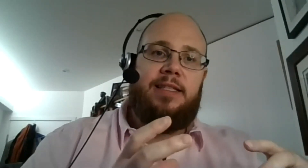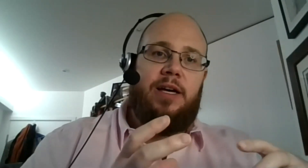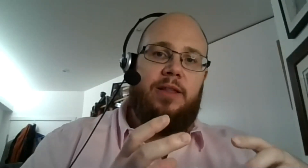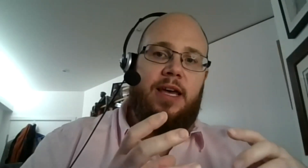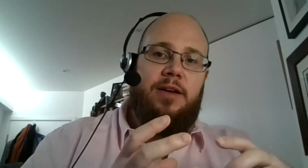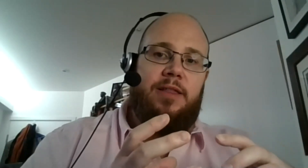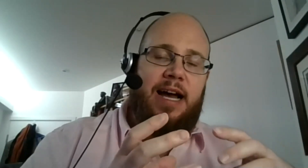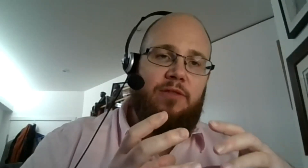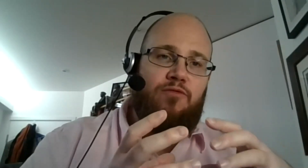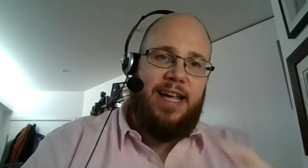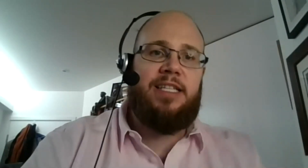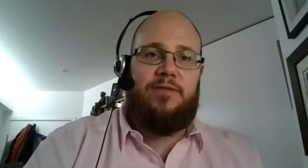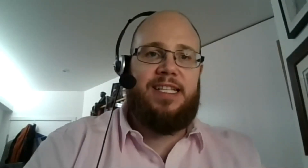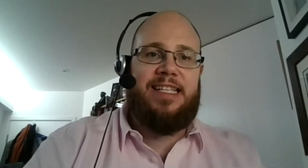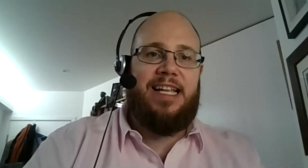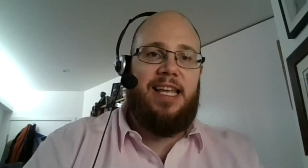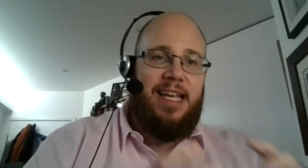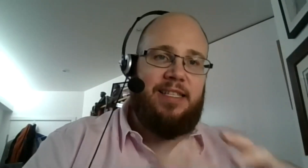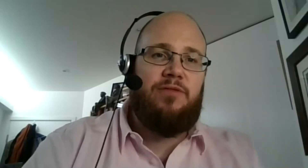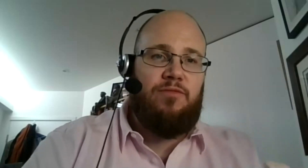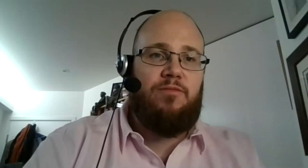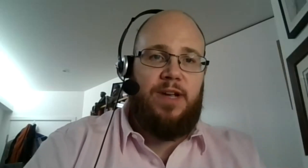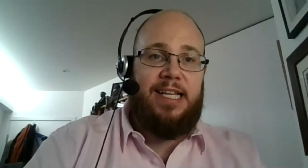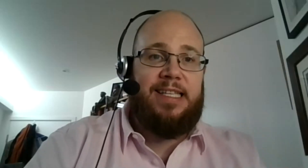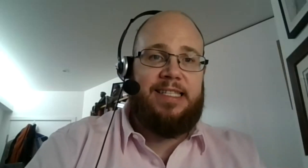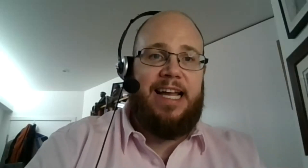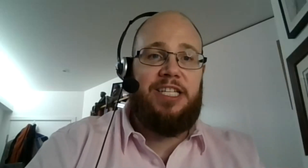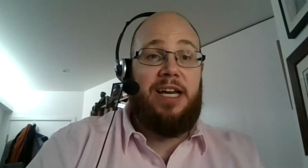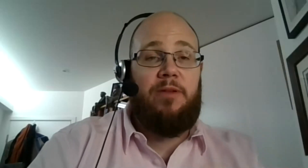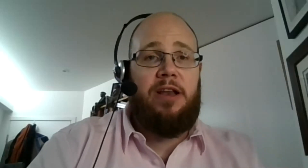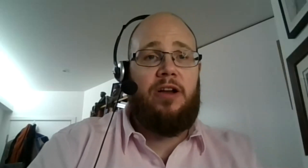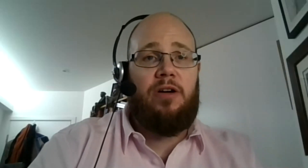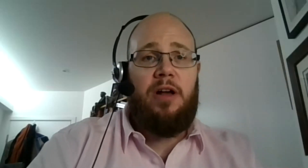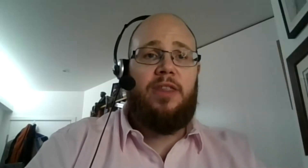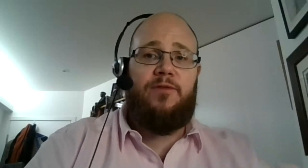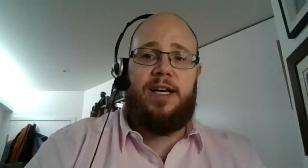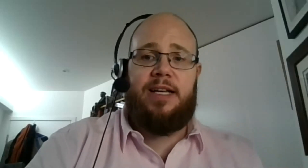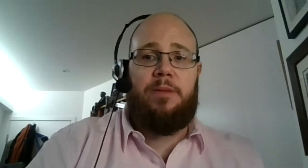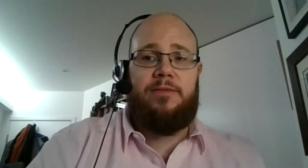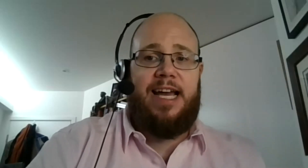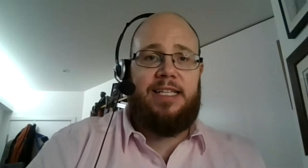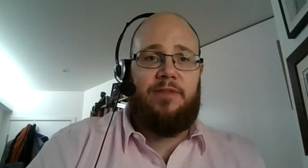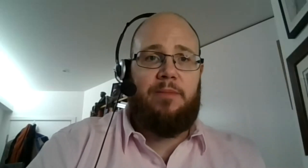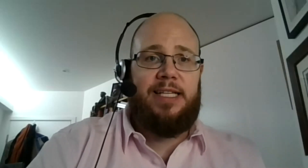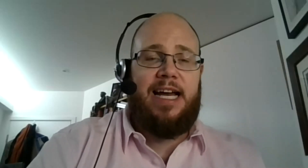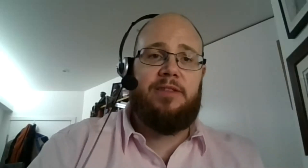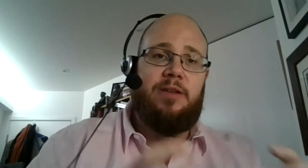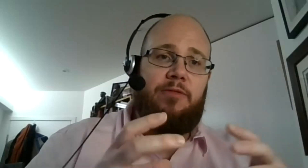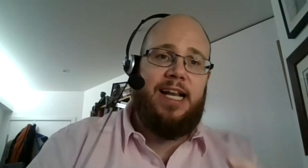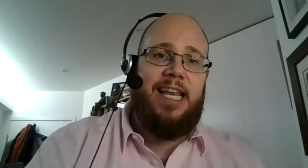that that rate of descent isn't really sustained yet. We've only got the first couple of days of coming down. So we really need